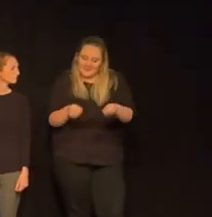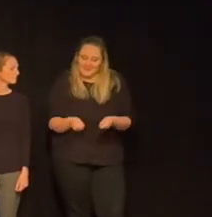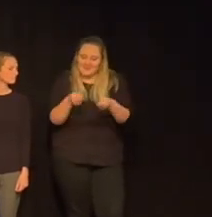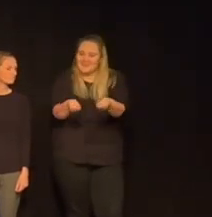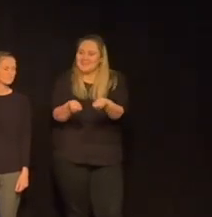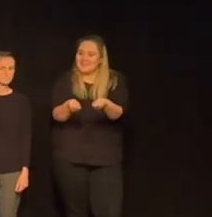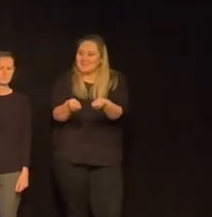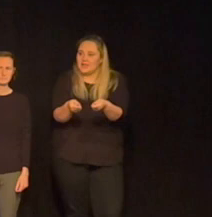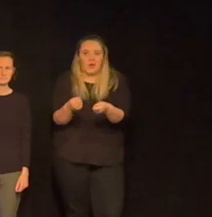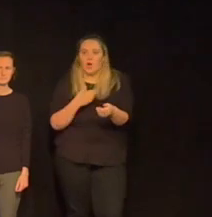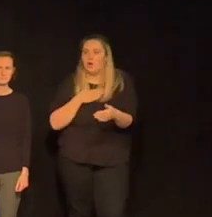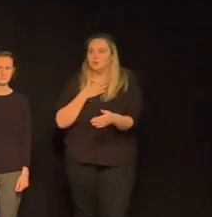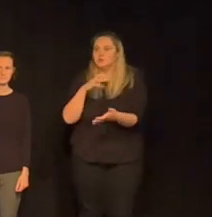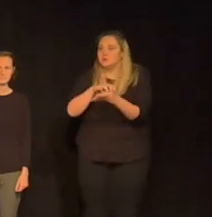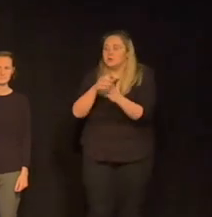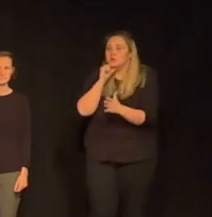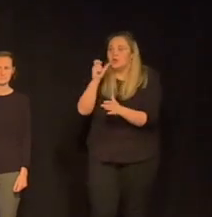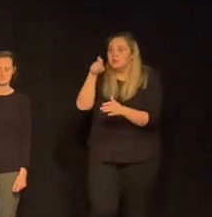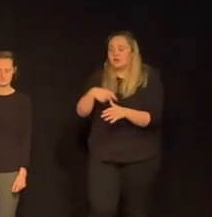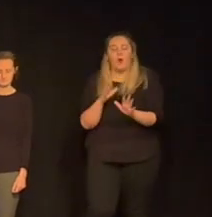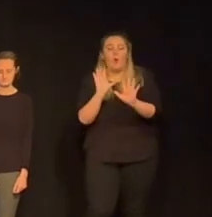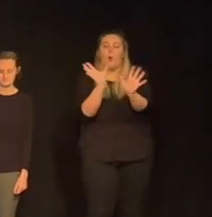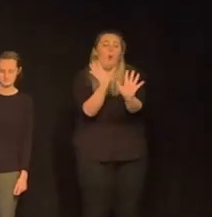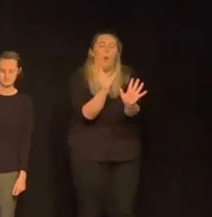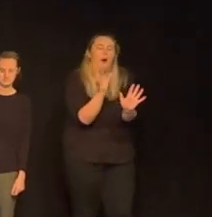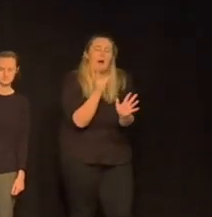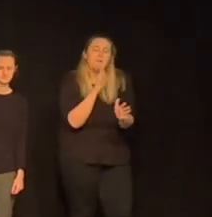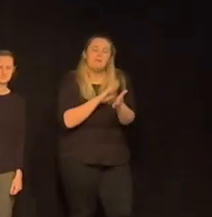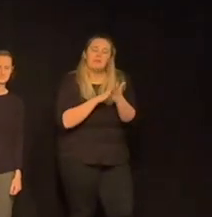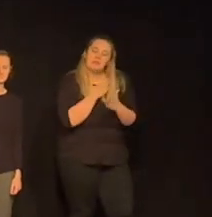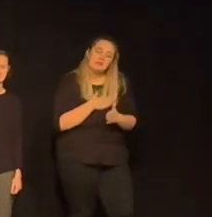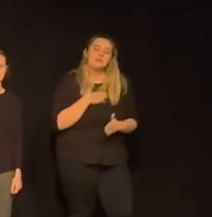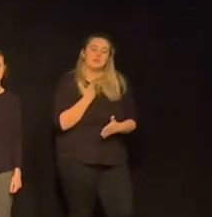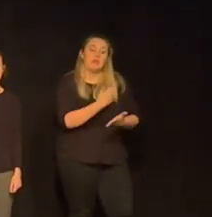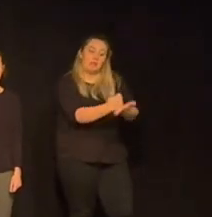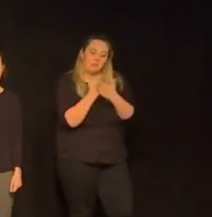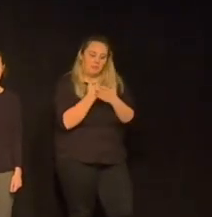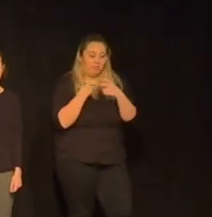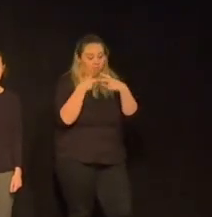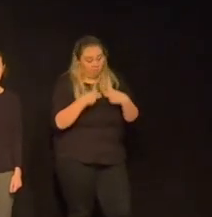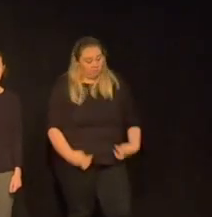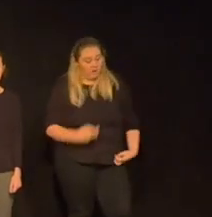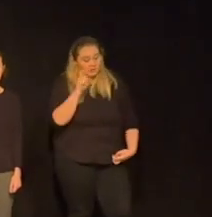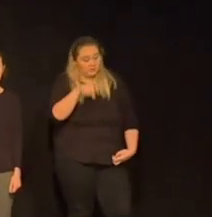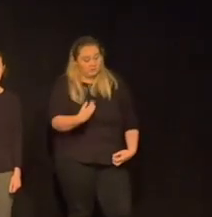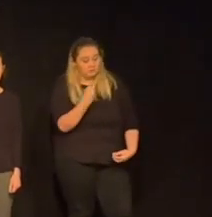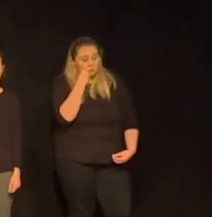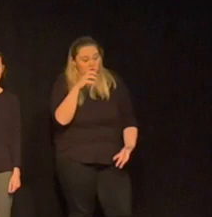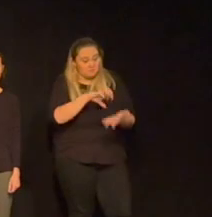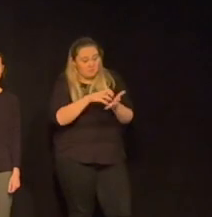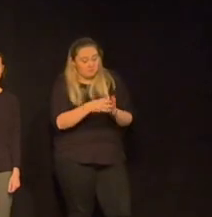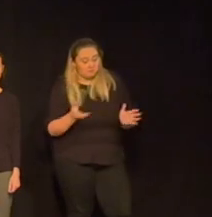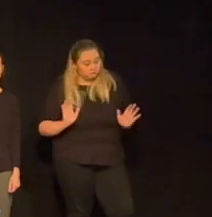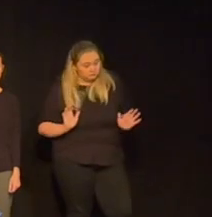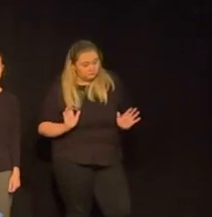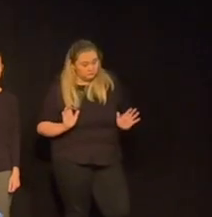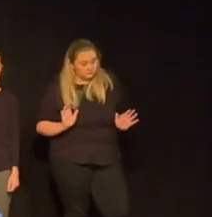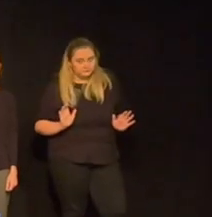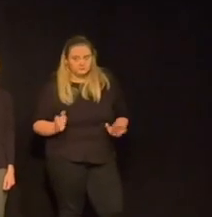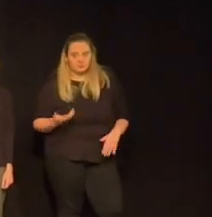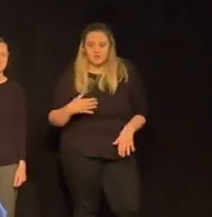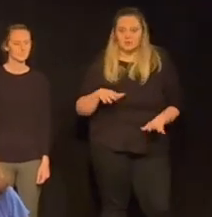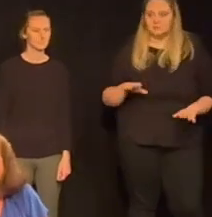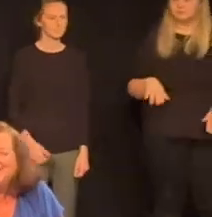Cookies? You don't have to. Oh, please, you're doing me a favor. Do I look like I need to eat more cookies? Where's